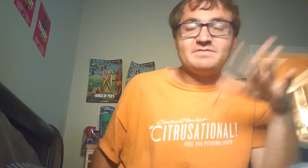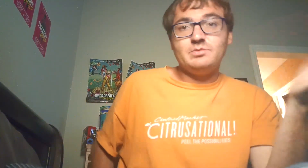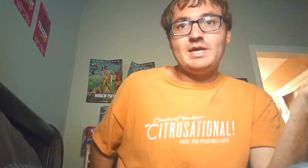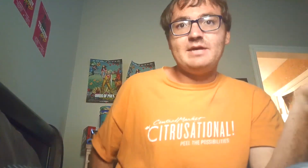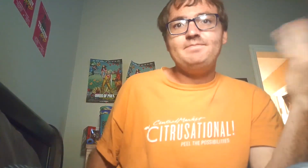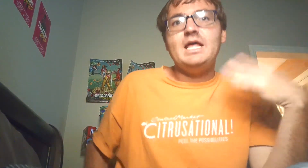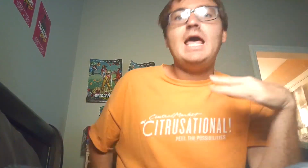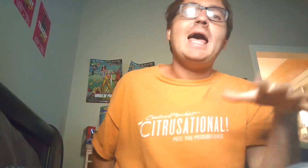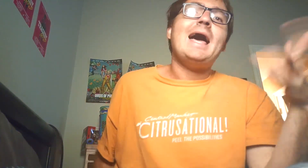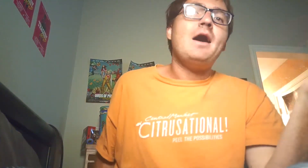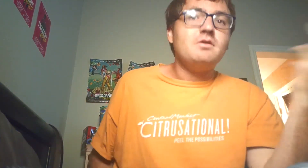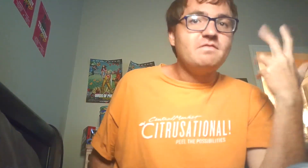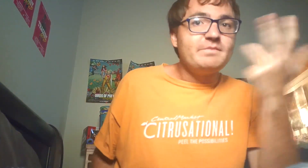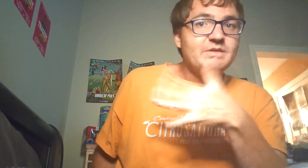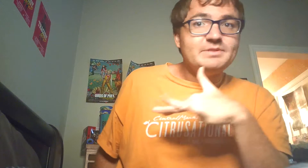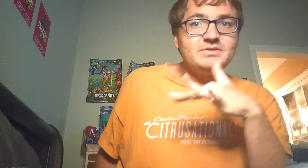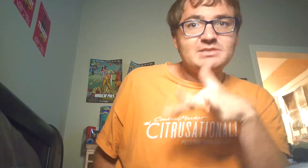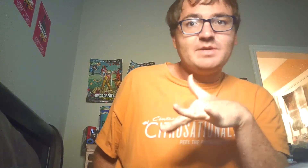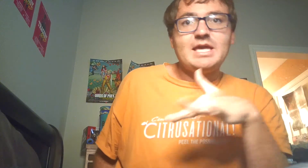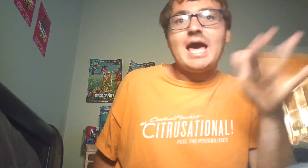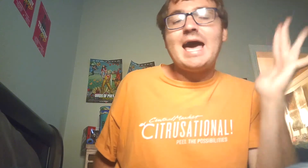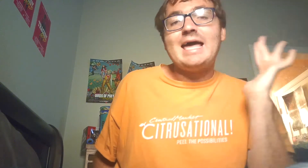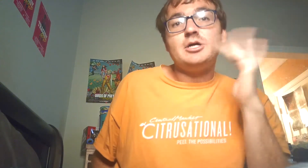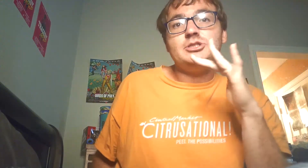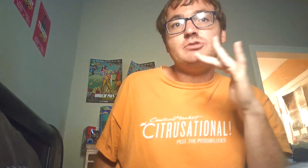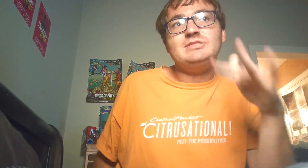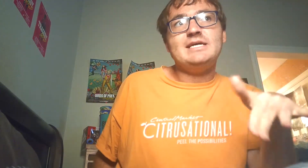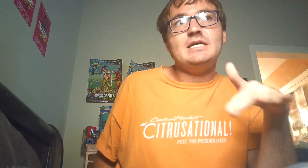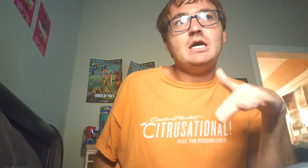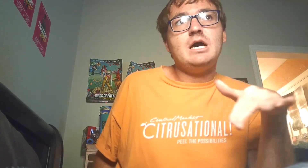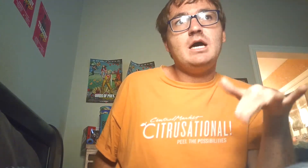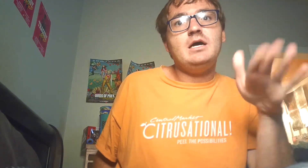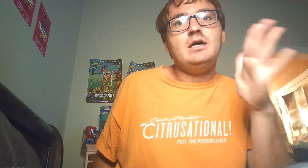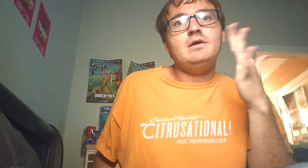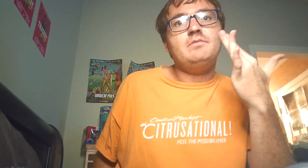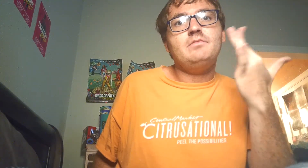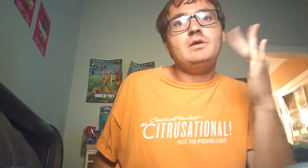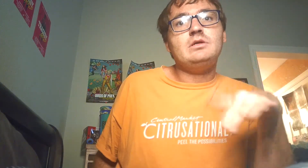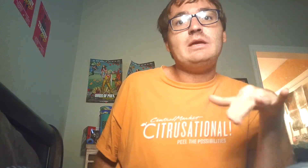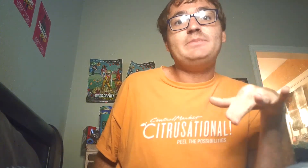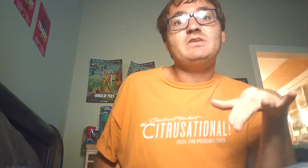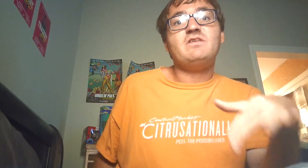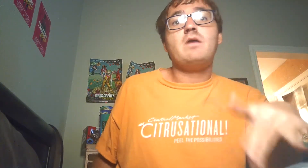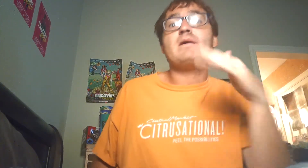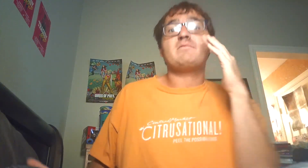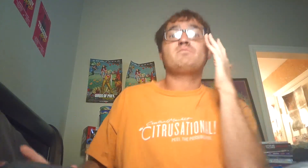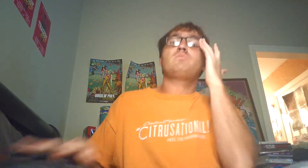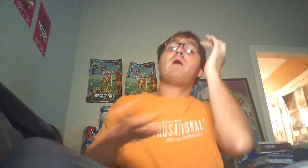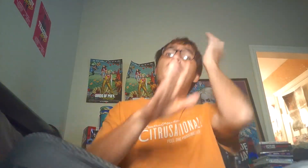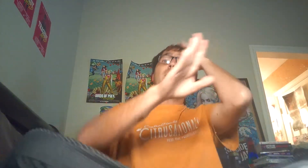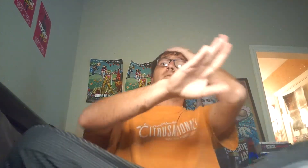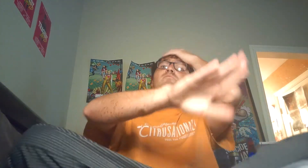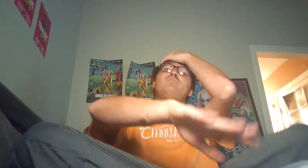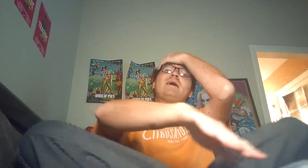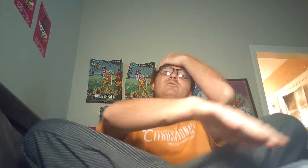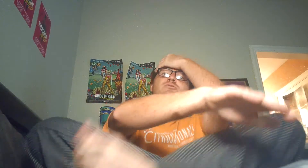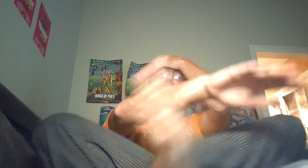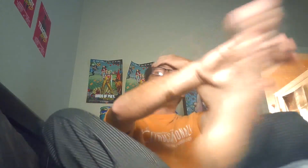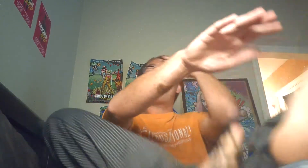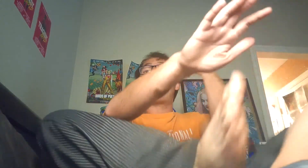week. I don't know if I'm gonna do an episode next week. I also did an episode on my true crime